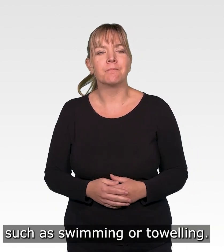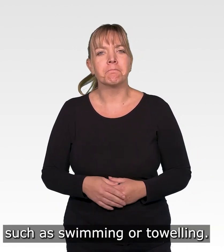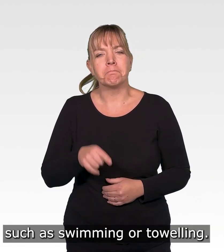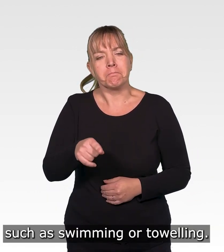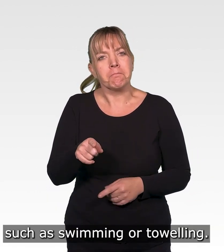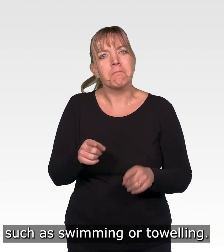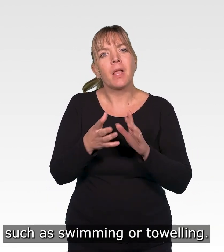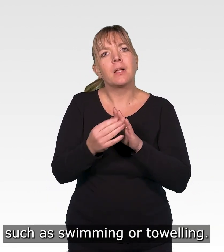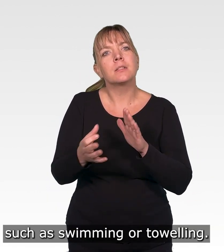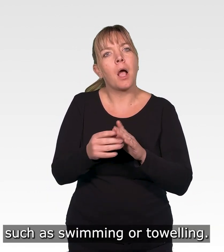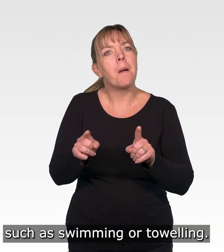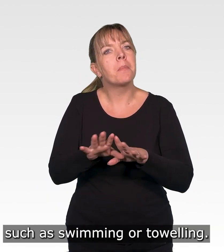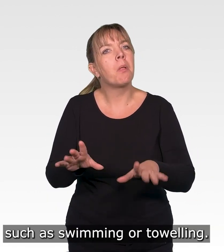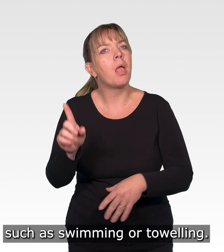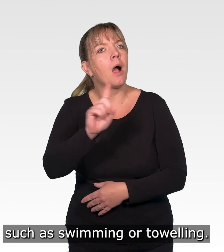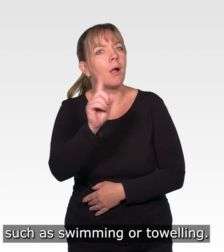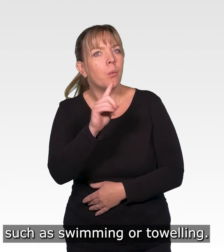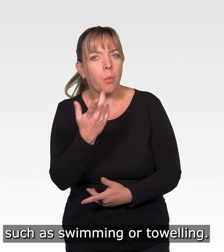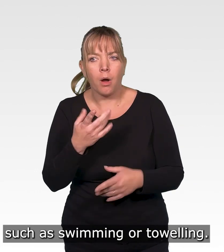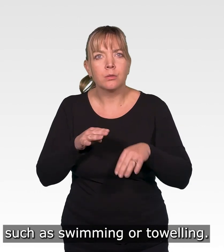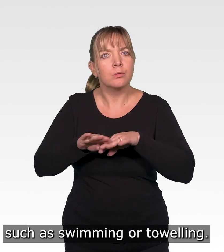Such as swimming or toweling.